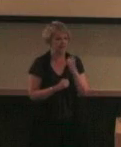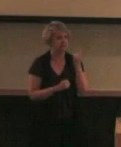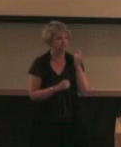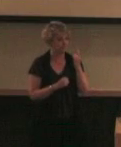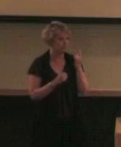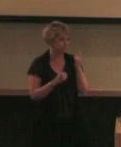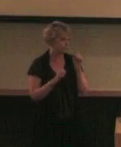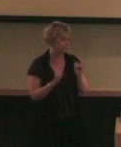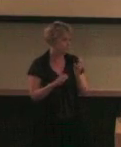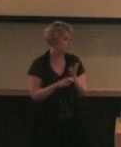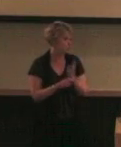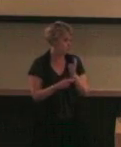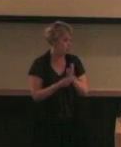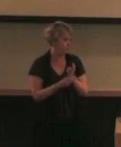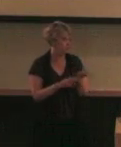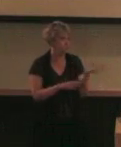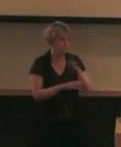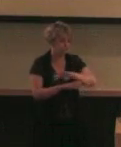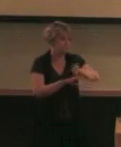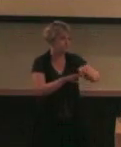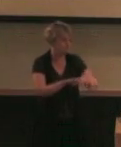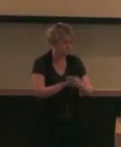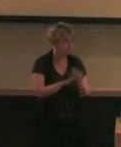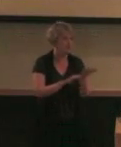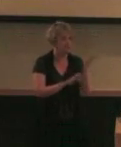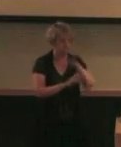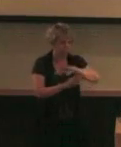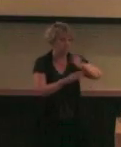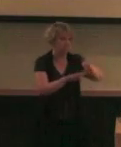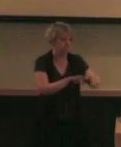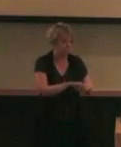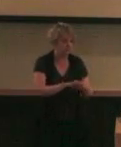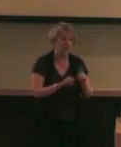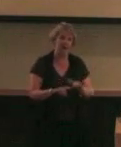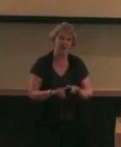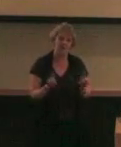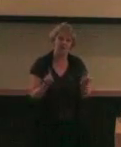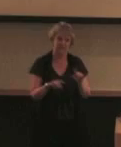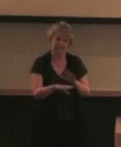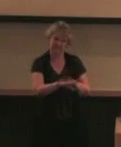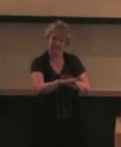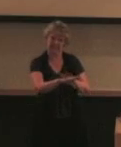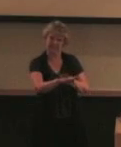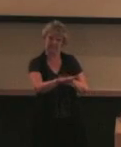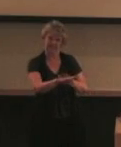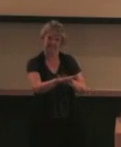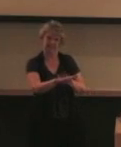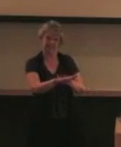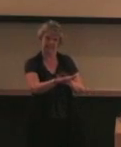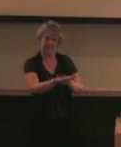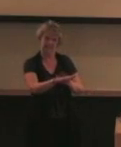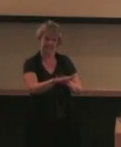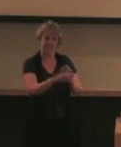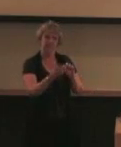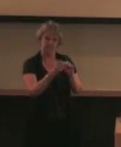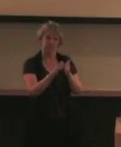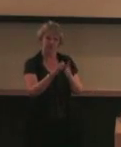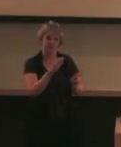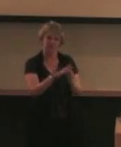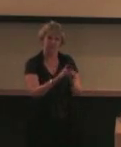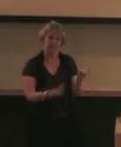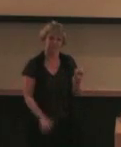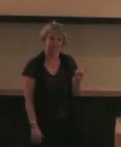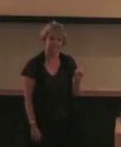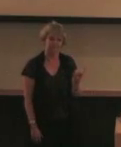something that's could be utilized 24 hours a day, 7 days a week. However, I do want to caution you. There's problems with this,